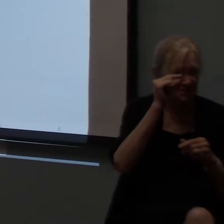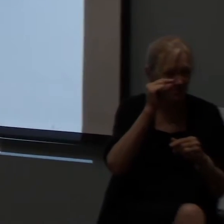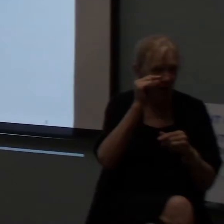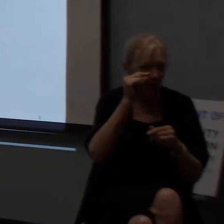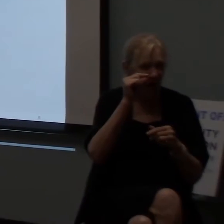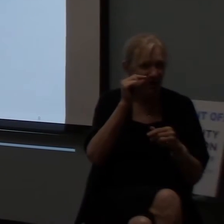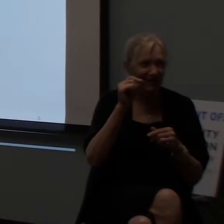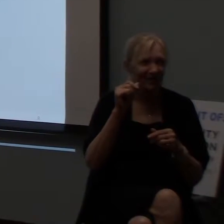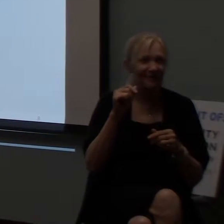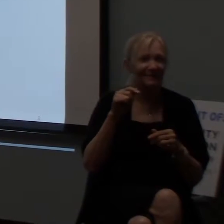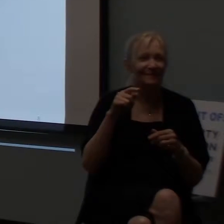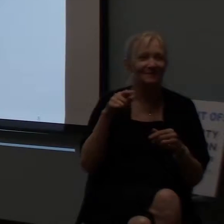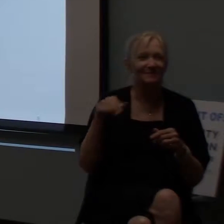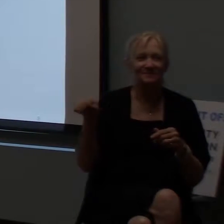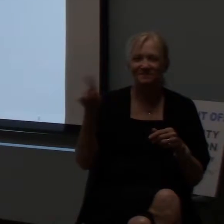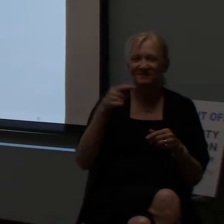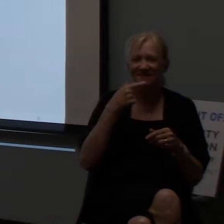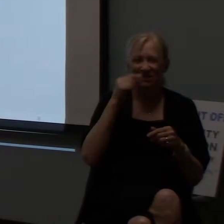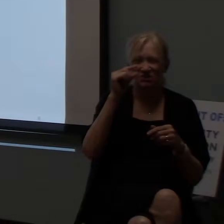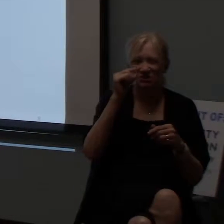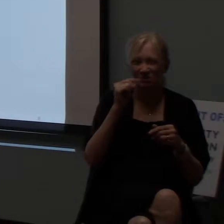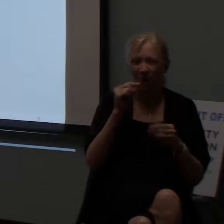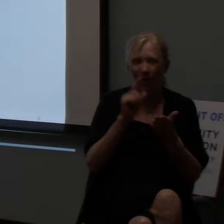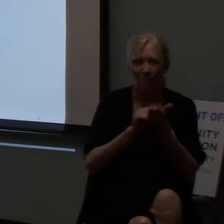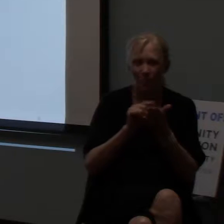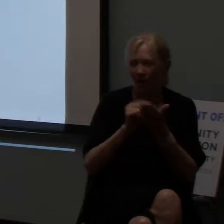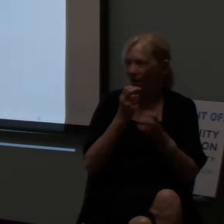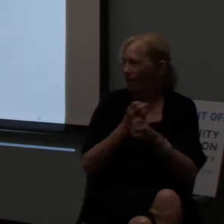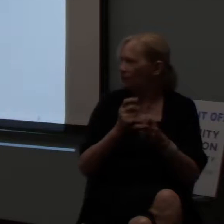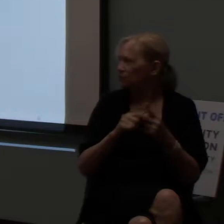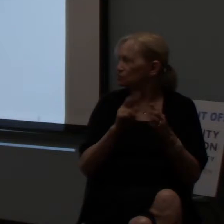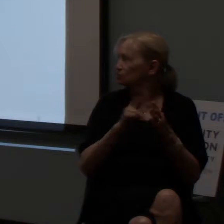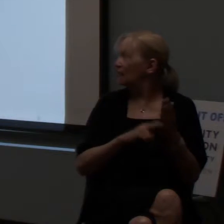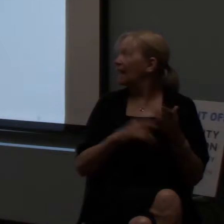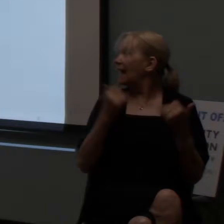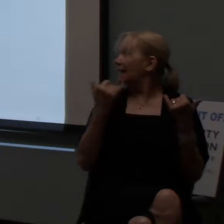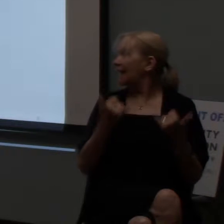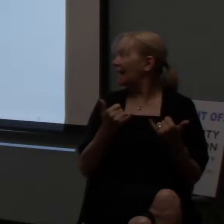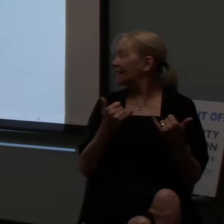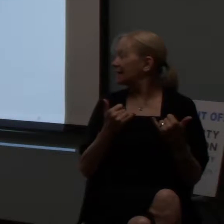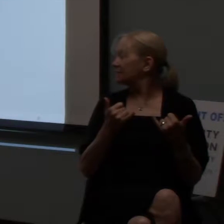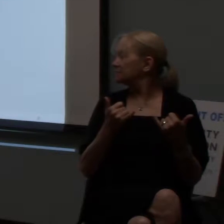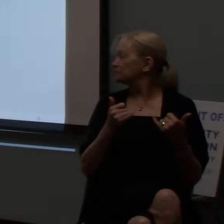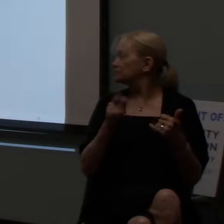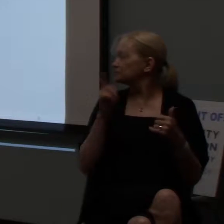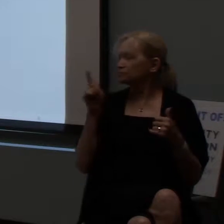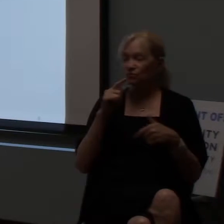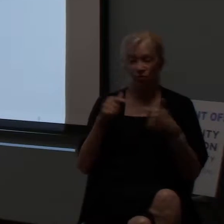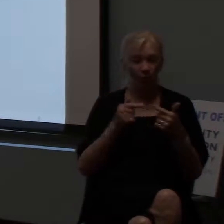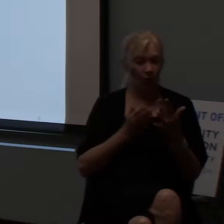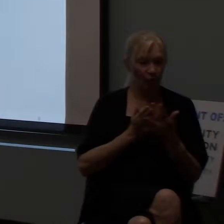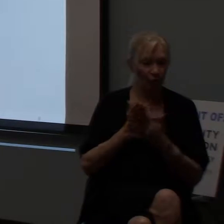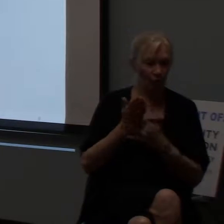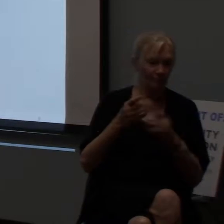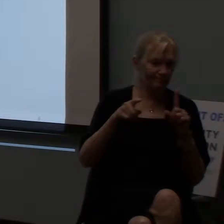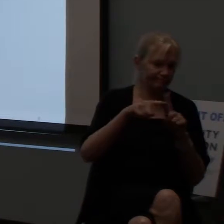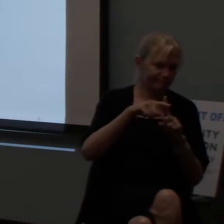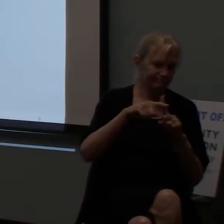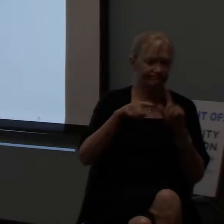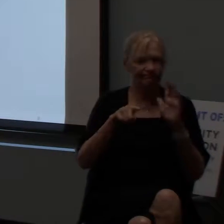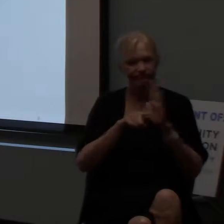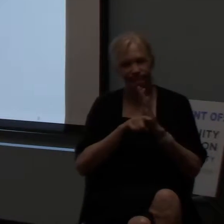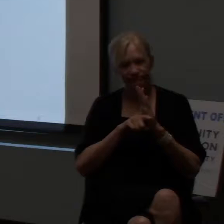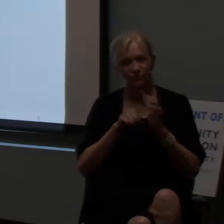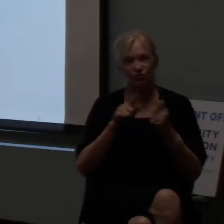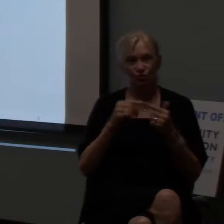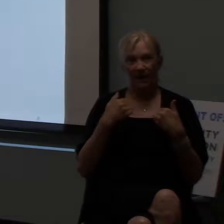So my name's Gaithia Weiss, and what I'm going to do is to go through various pros and cons of having 3 or